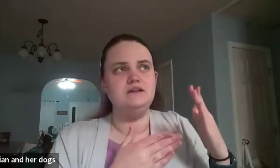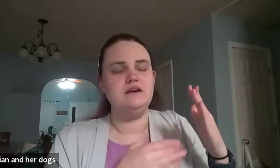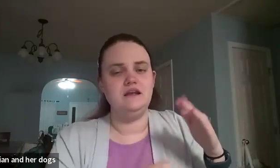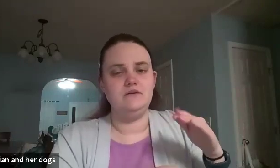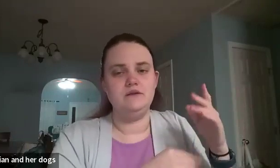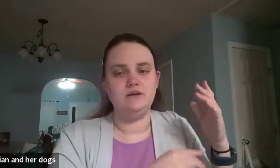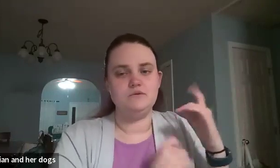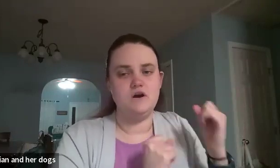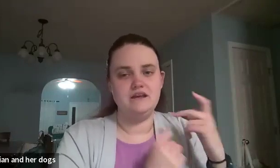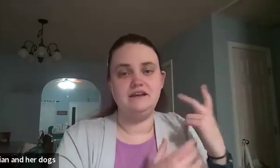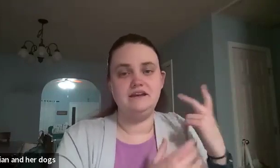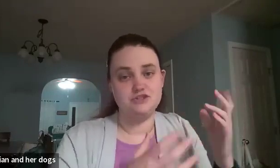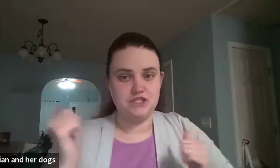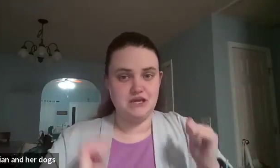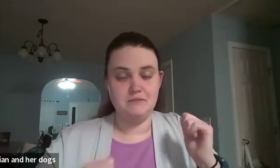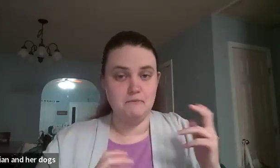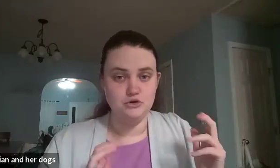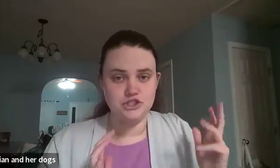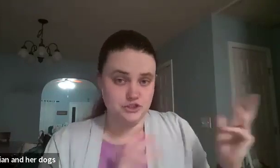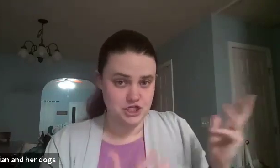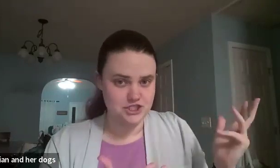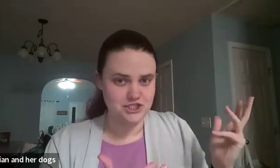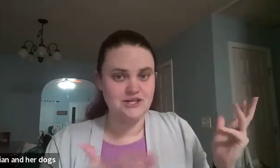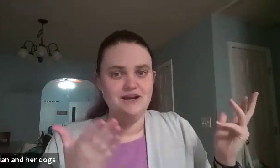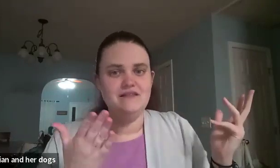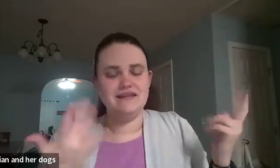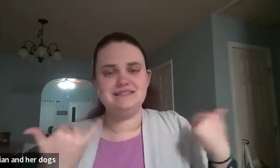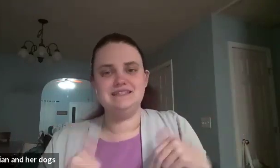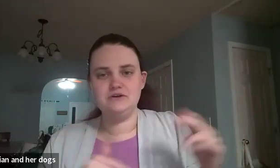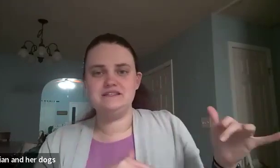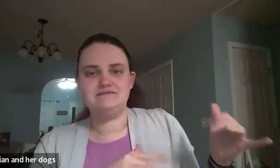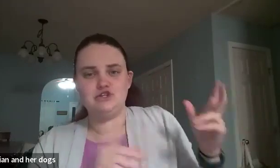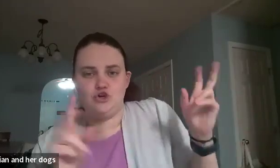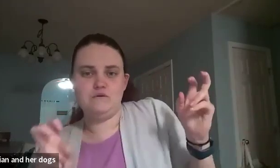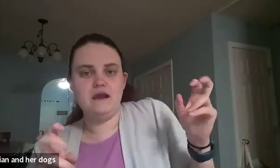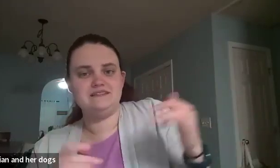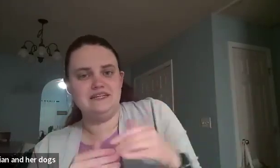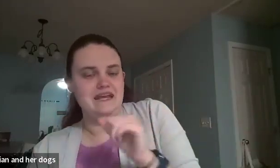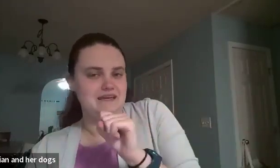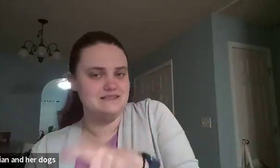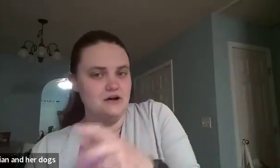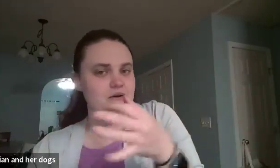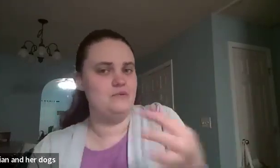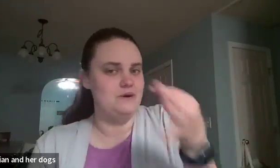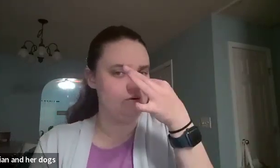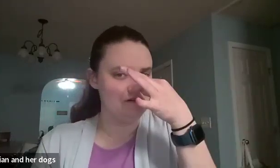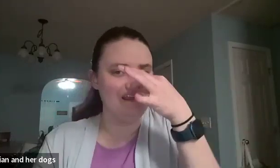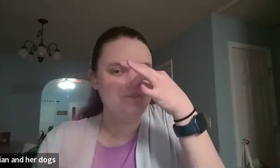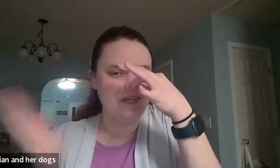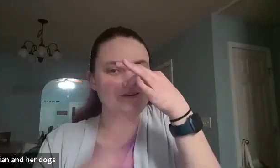we and when like when we're talking English or we just kind of make a motion or gesture that still is correct in ASL, and where we always are like